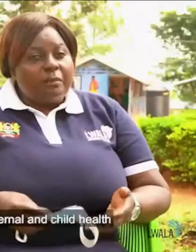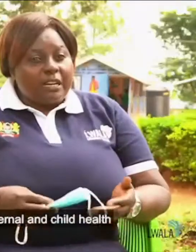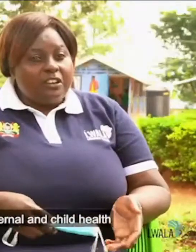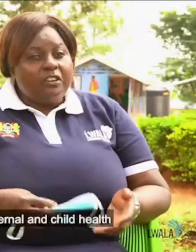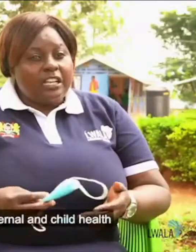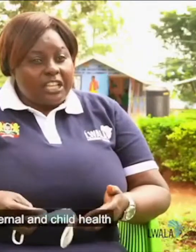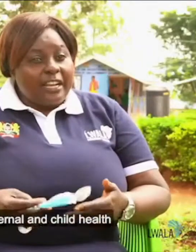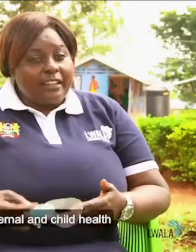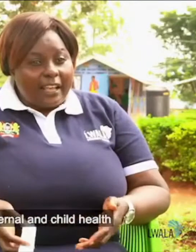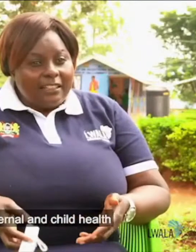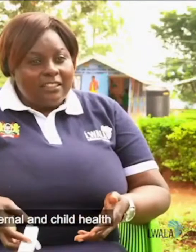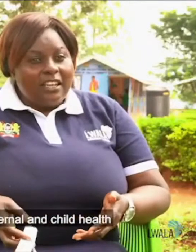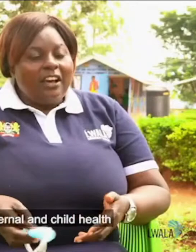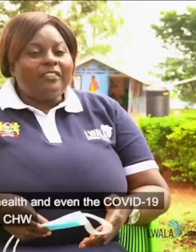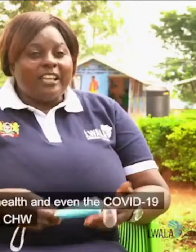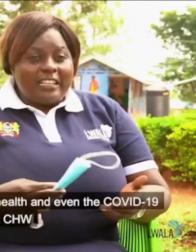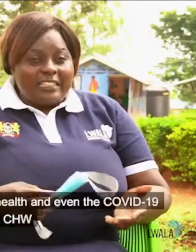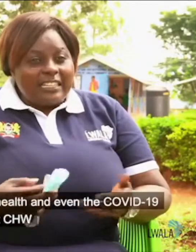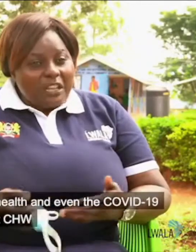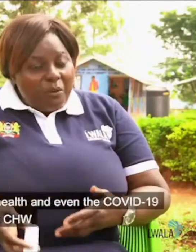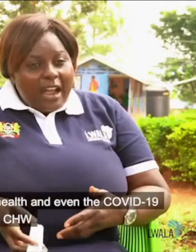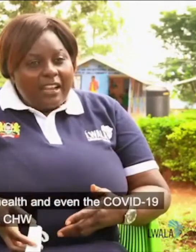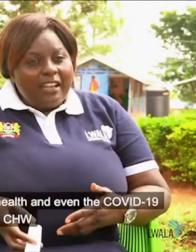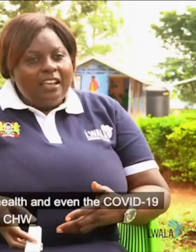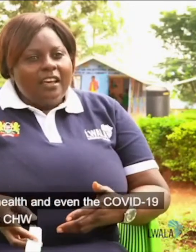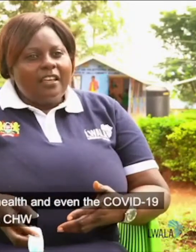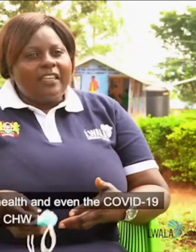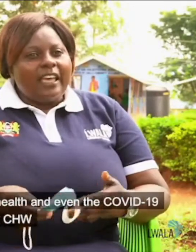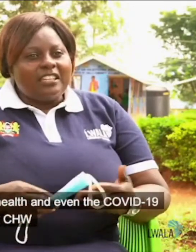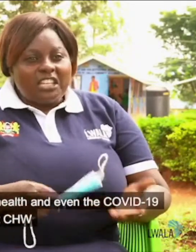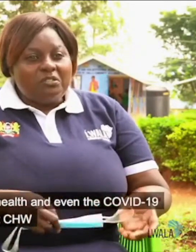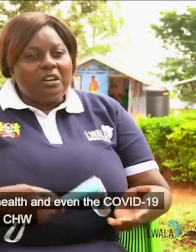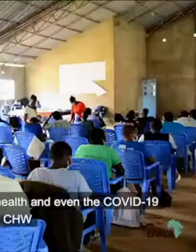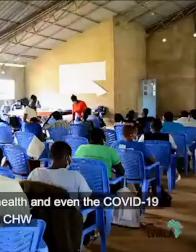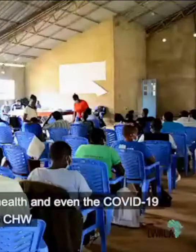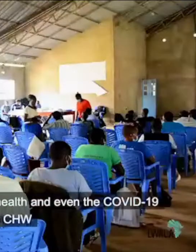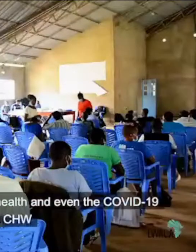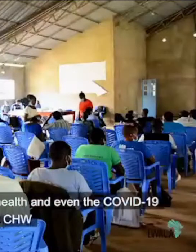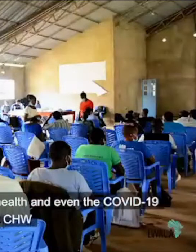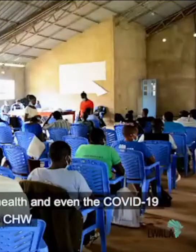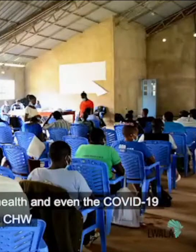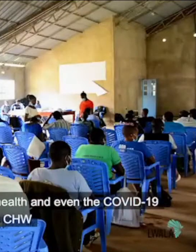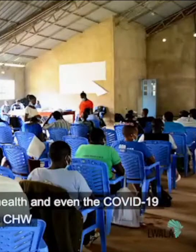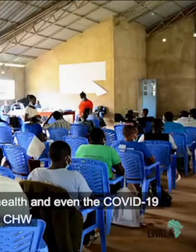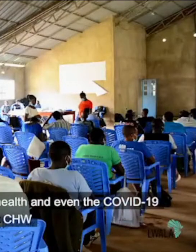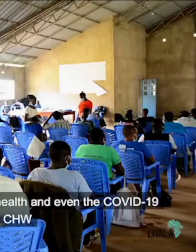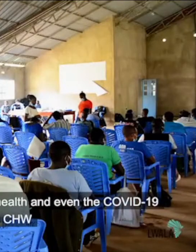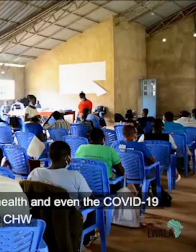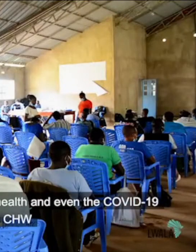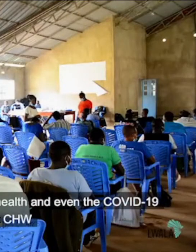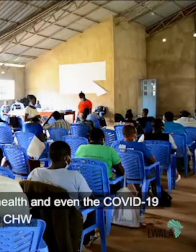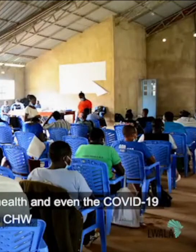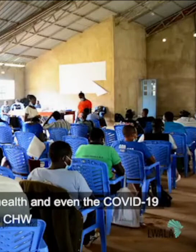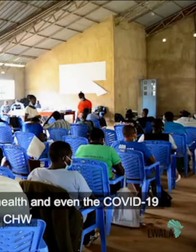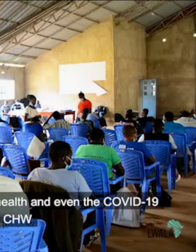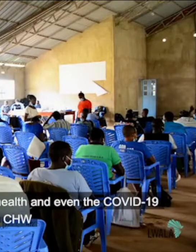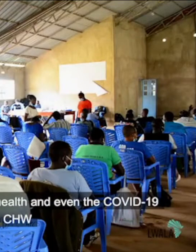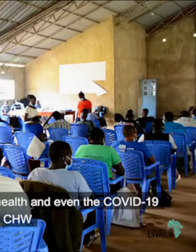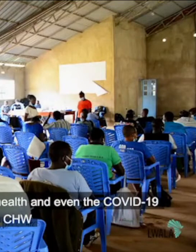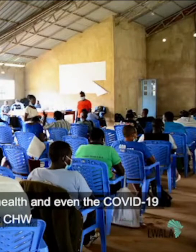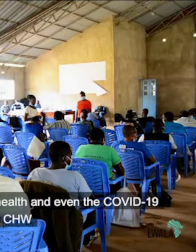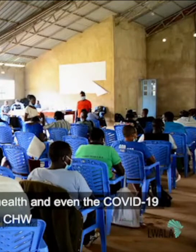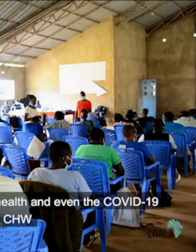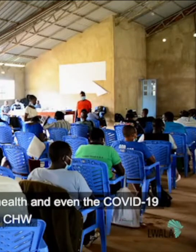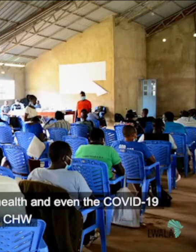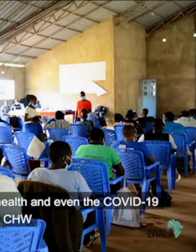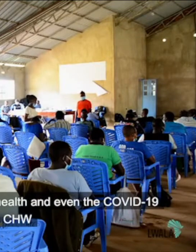taught on the maternal and child health, the ECD one, the sexual reproductive health, and even the COVID-19 as